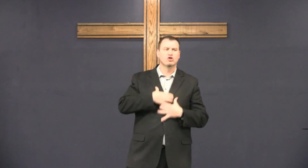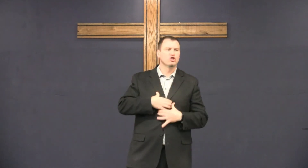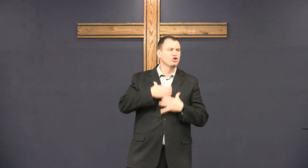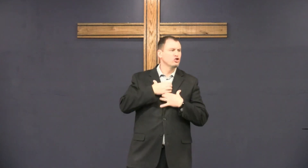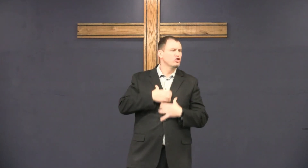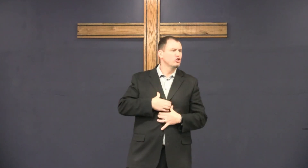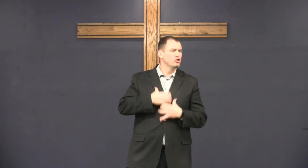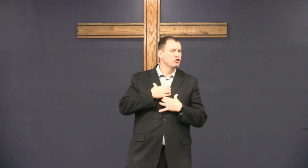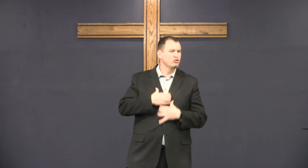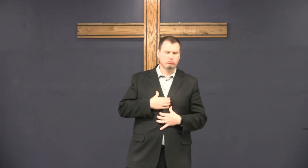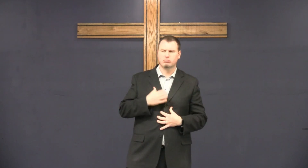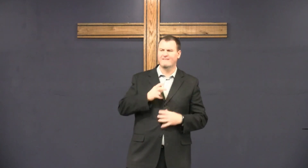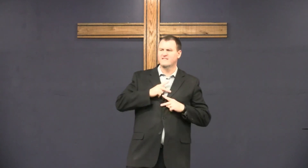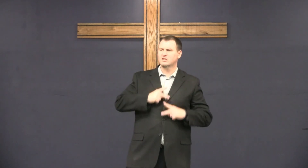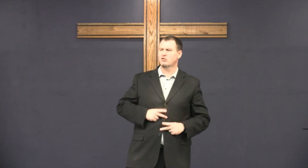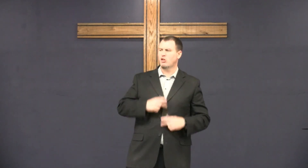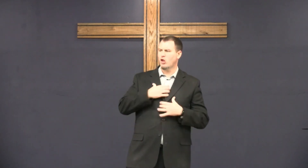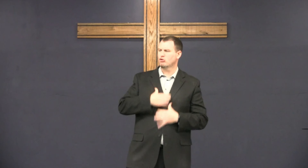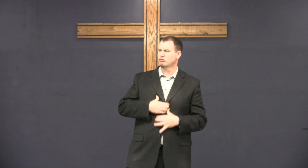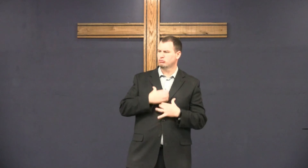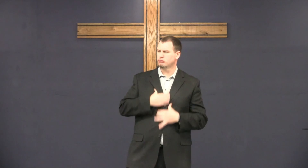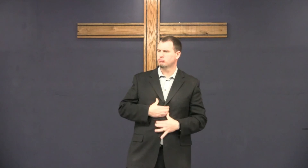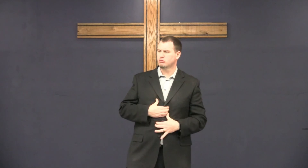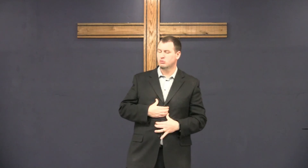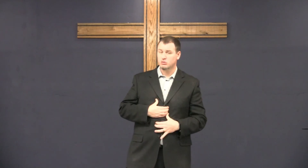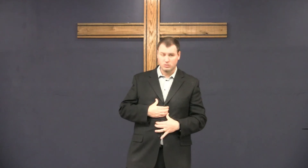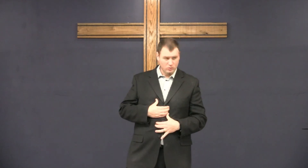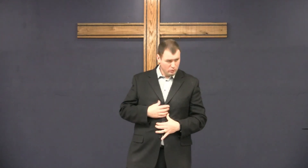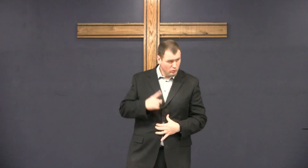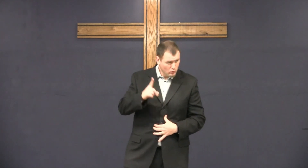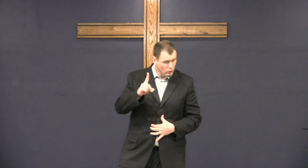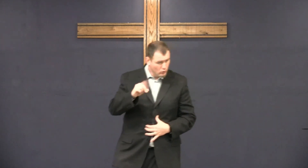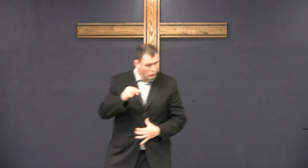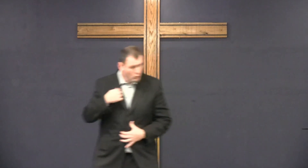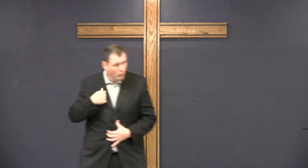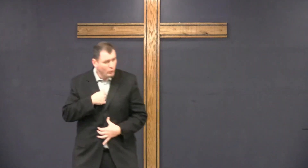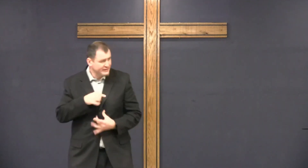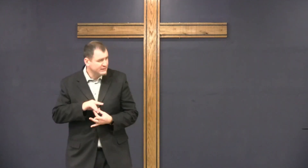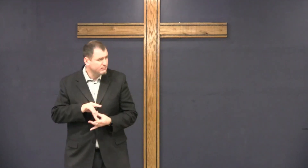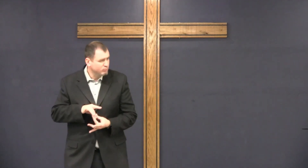We easily understand hunger, physical hunger.